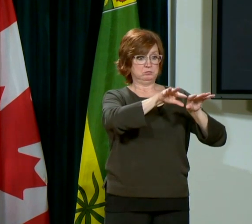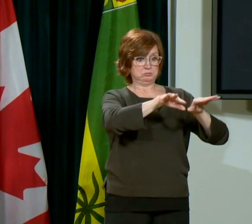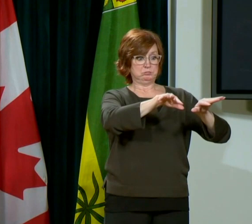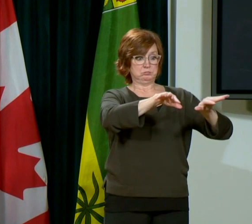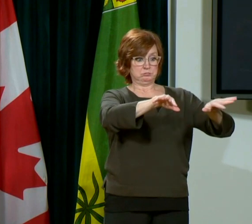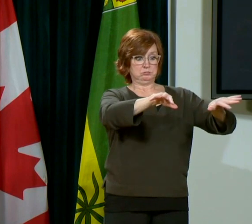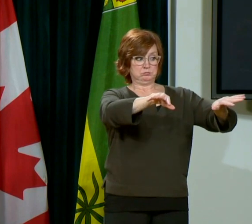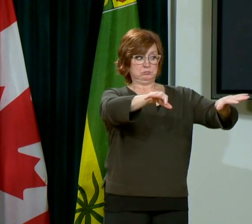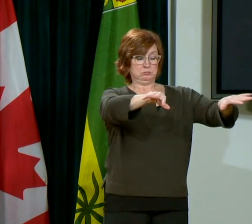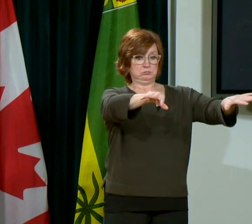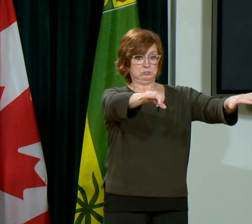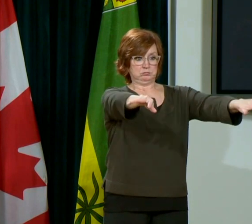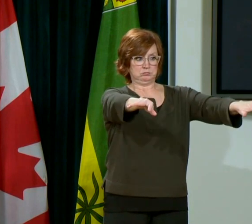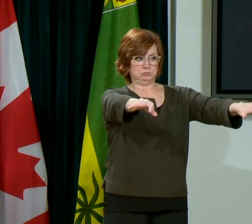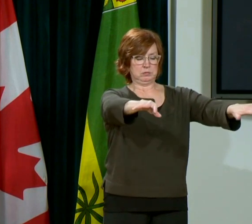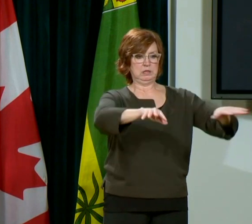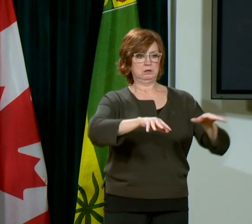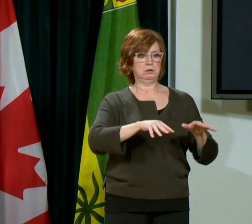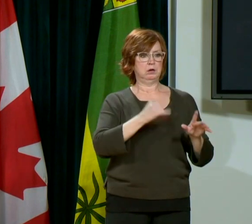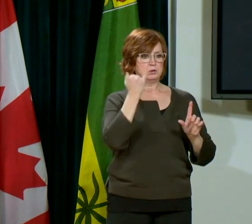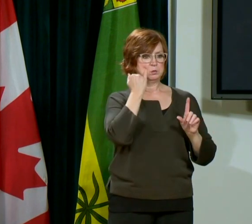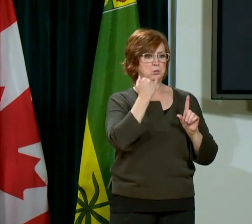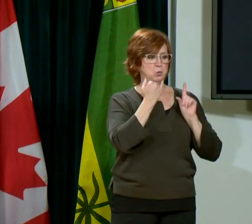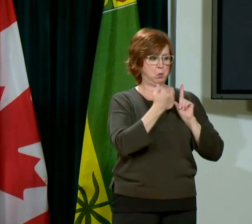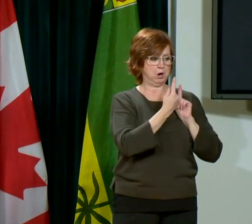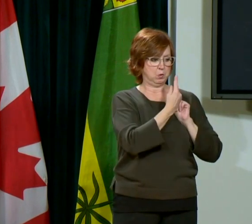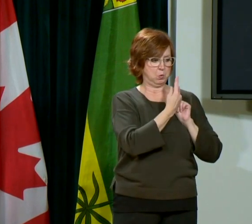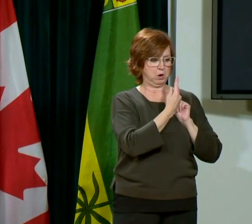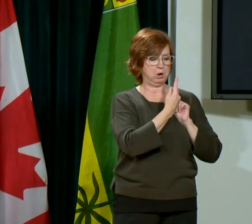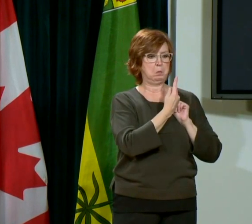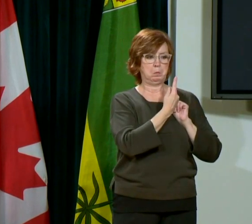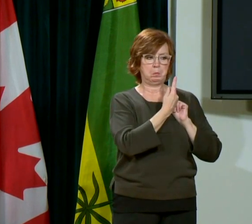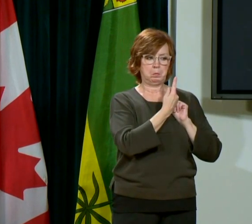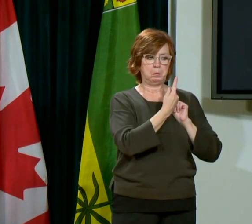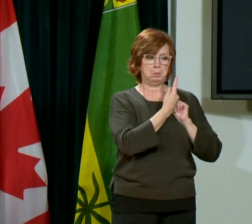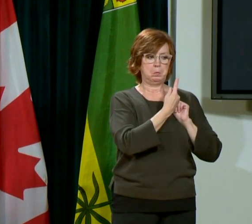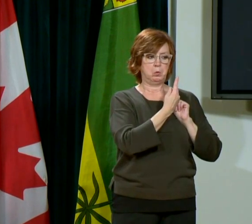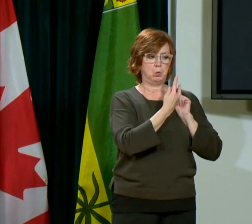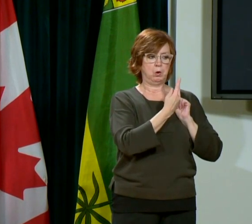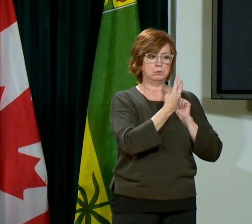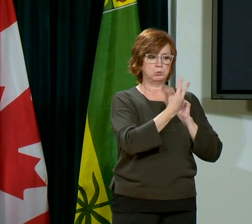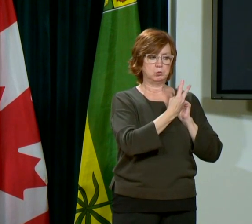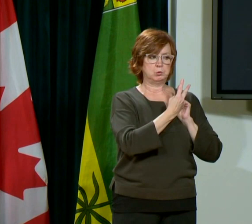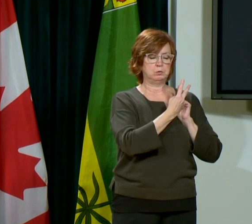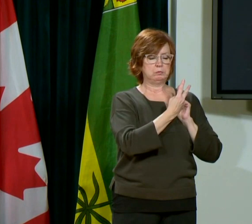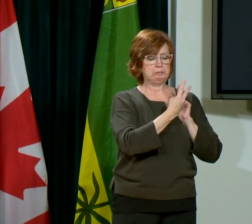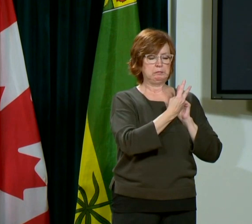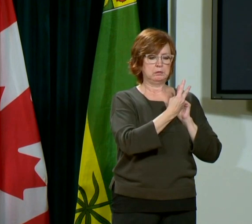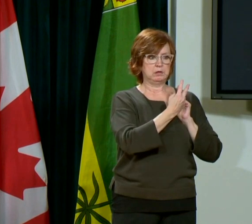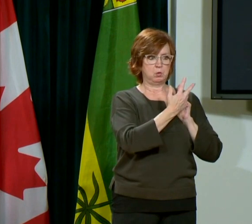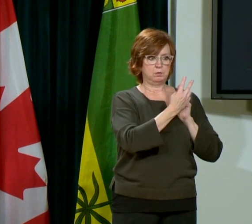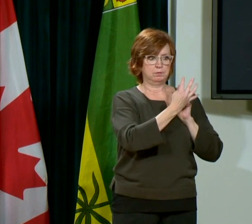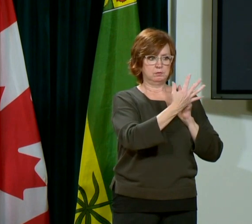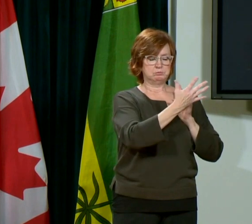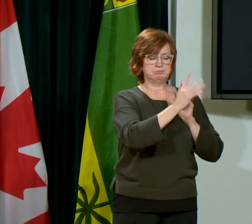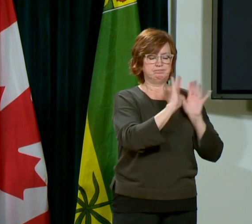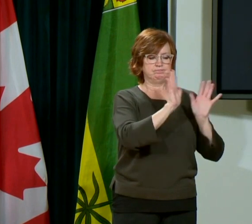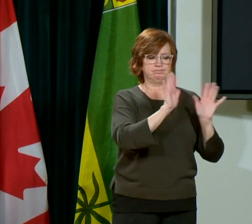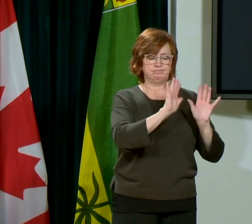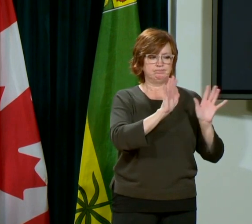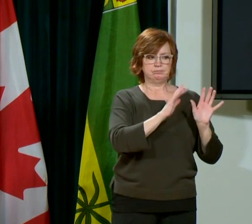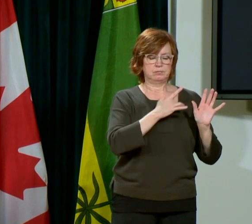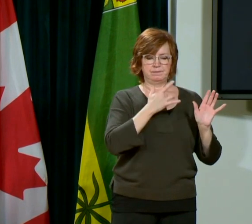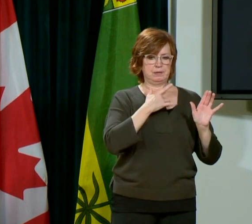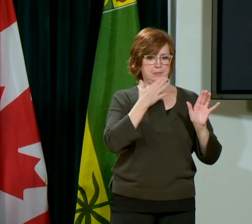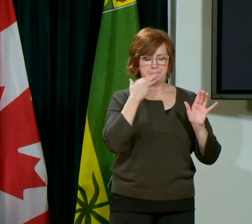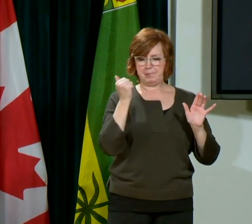inform that decision. But certainly we're thinking about how we start bringing the system back up, but we're not done with COVID yet, and we